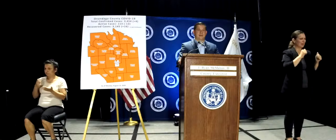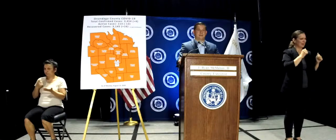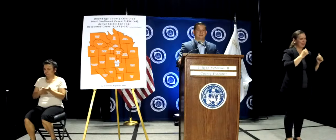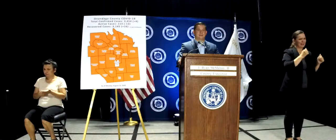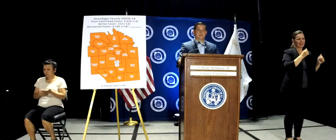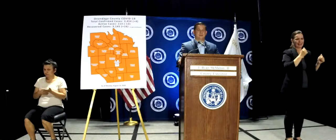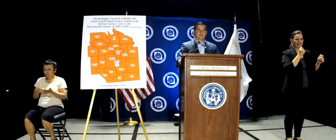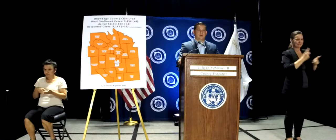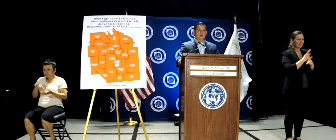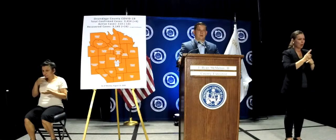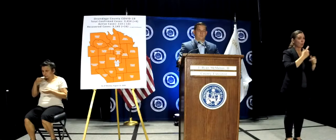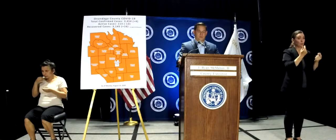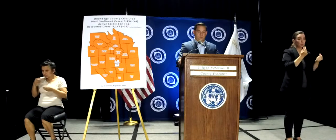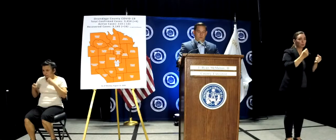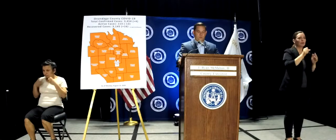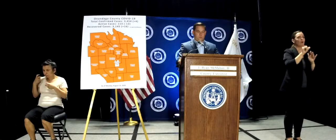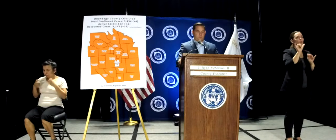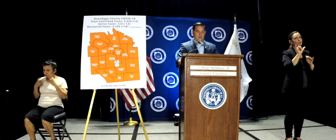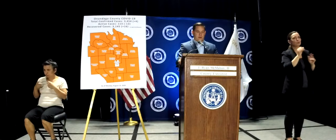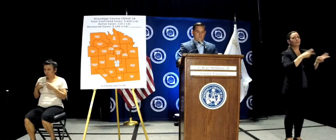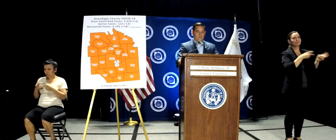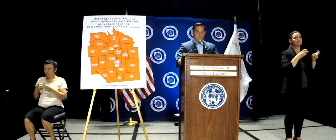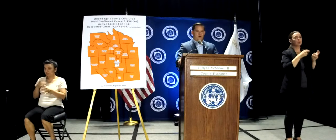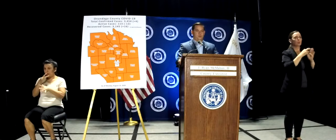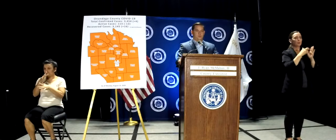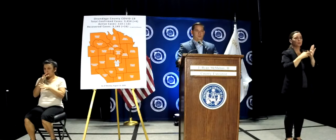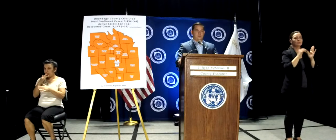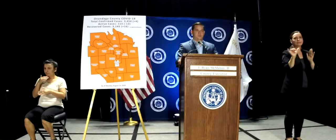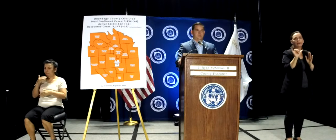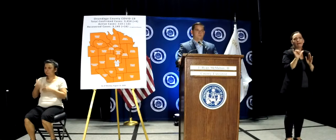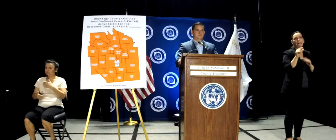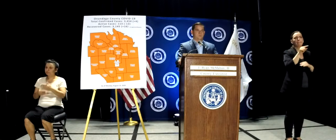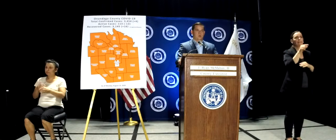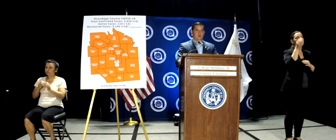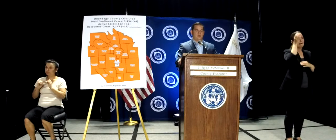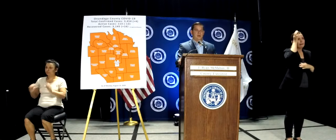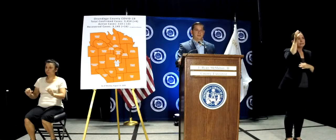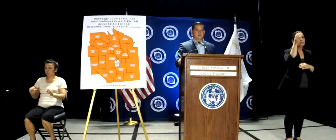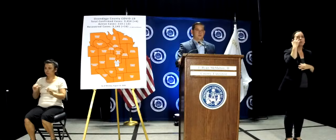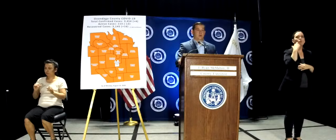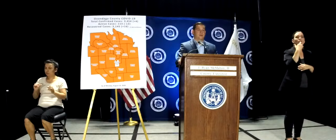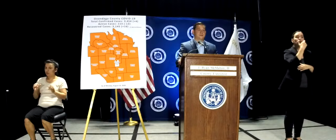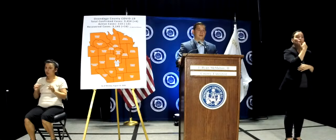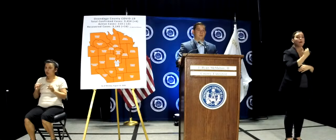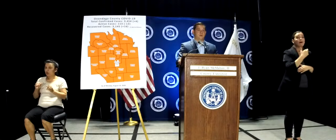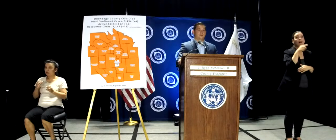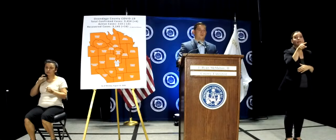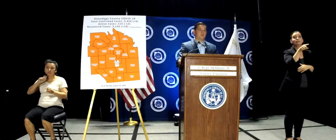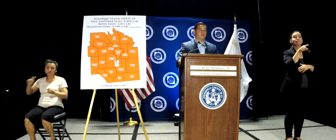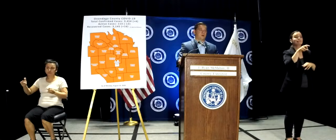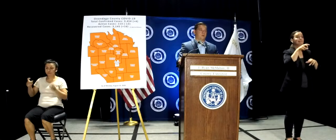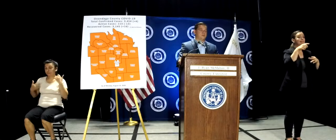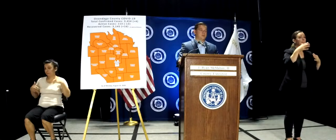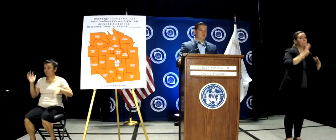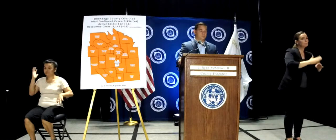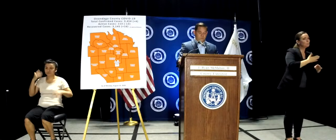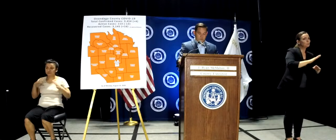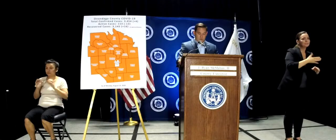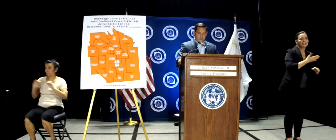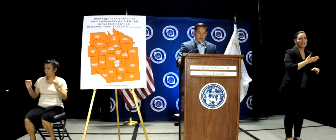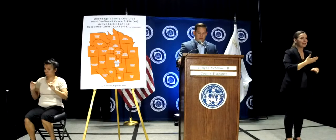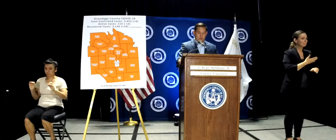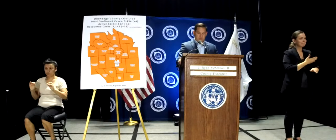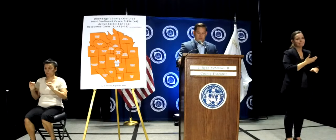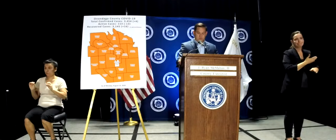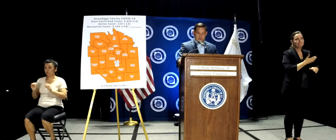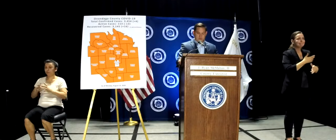or dancing, but you will be able to have a larger reception, as is the law today based off of the federal decision.